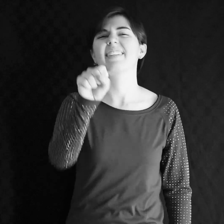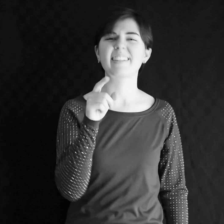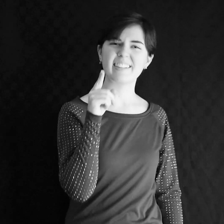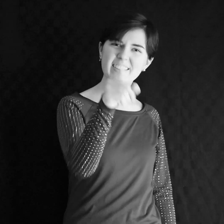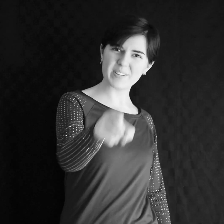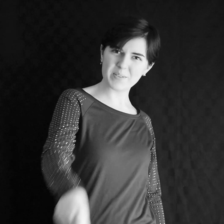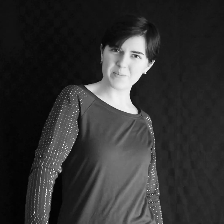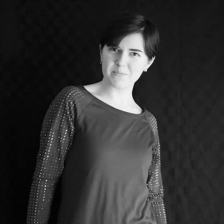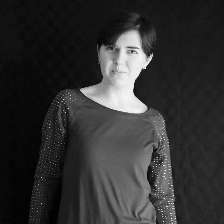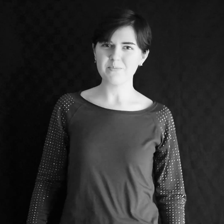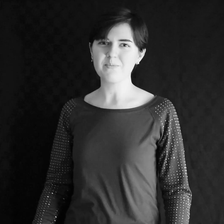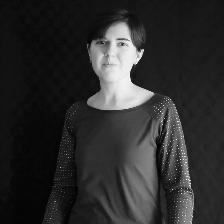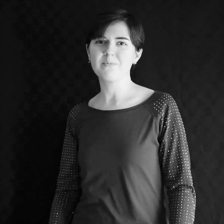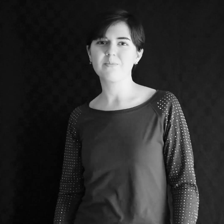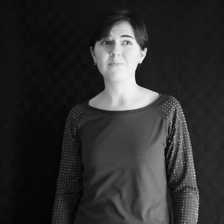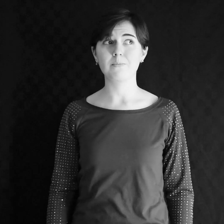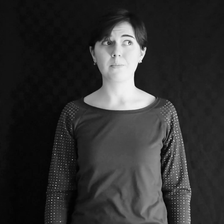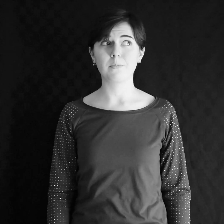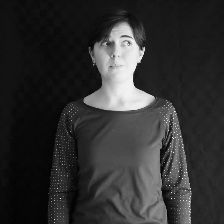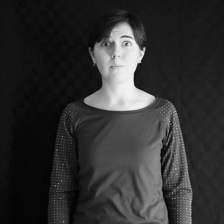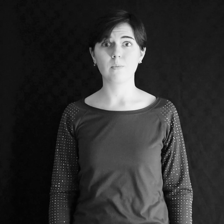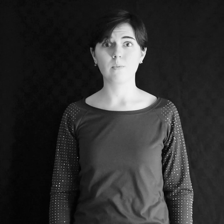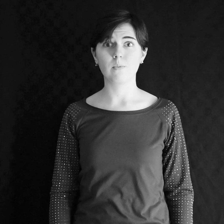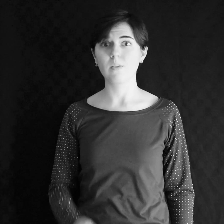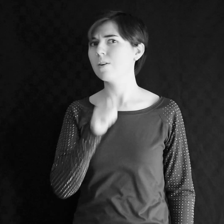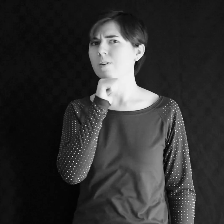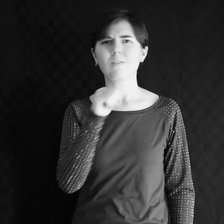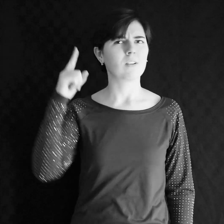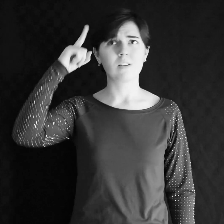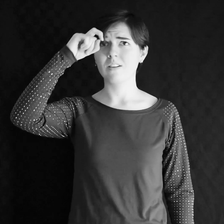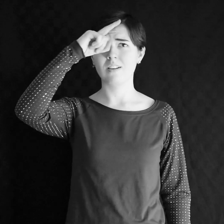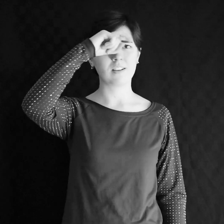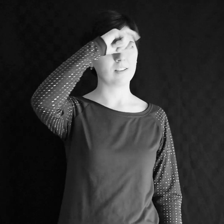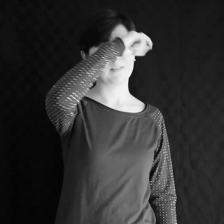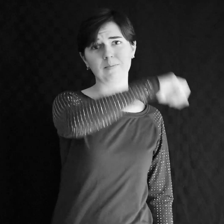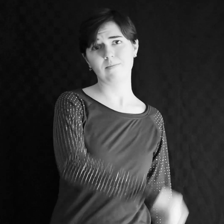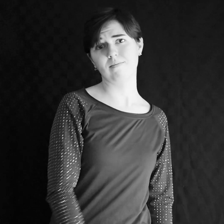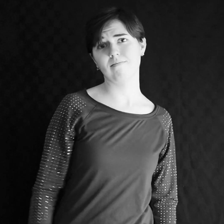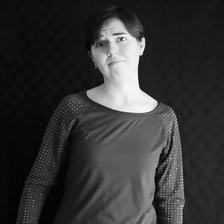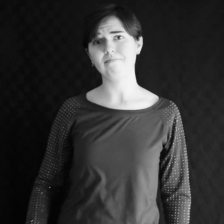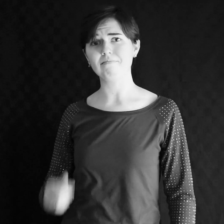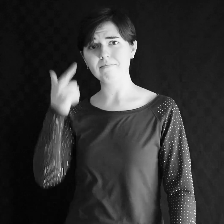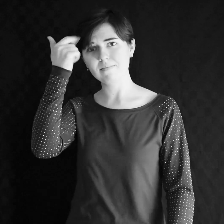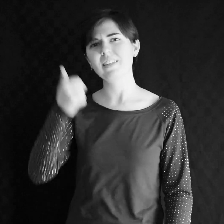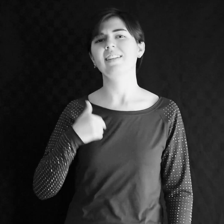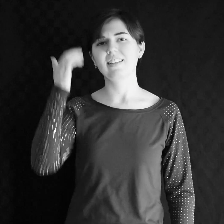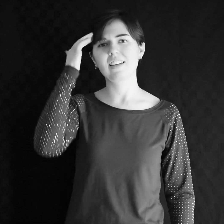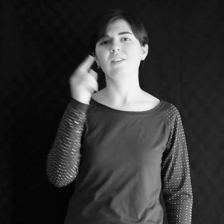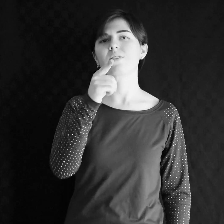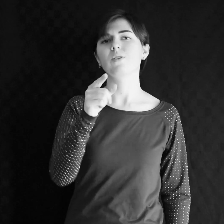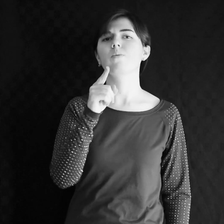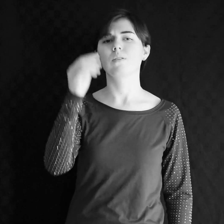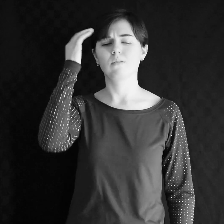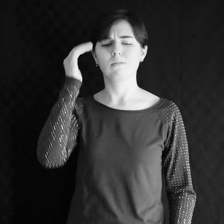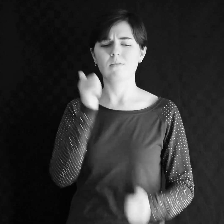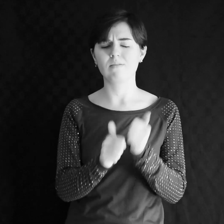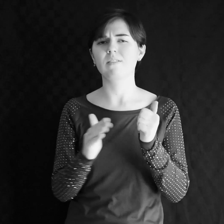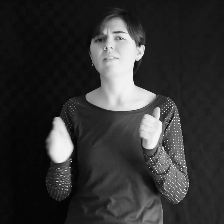For you, yeah. Don't complicate it, yeah. 'Cause I know you and you know